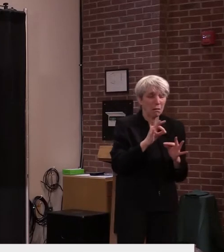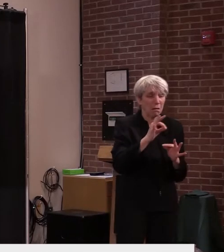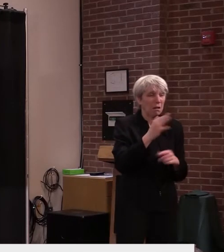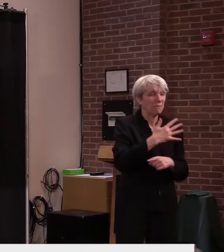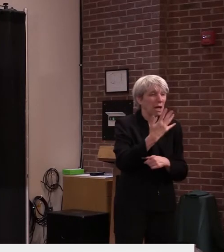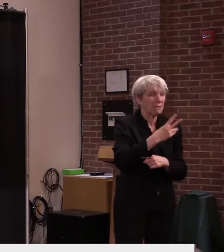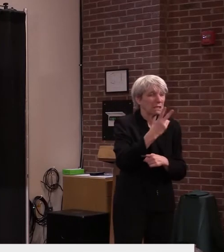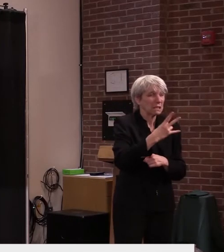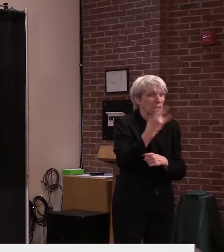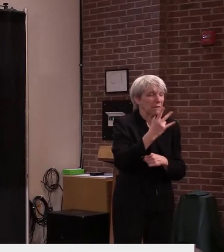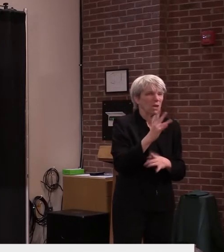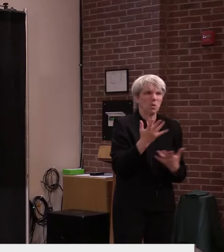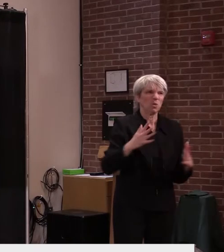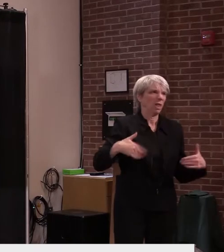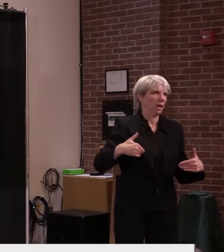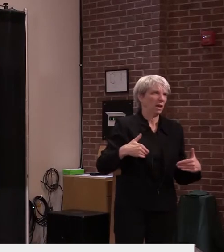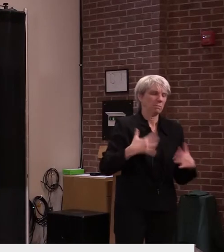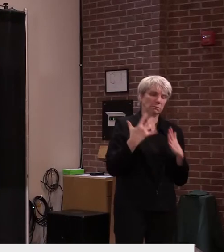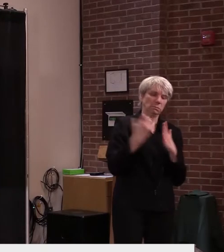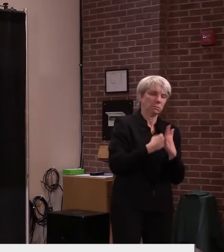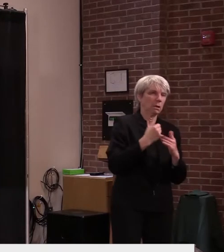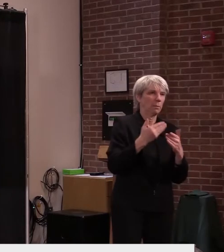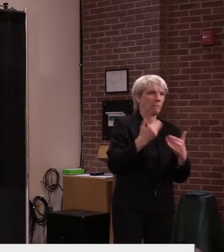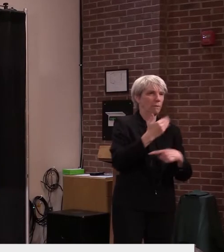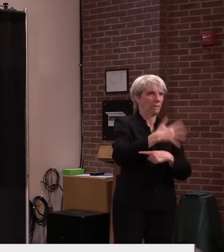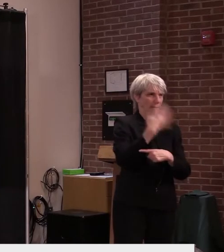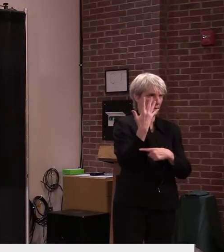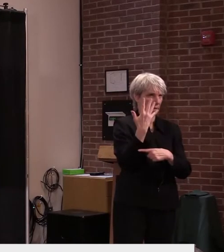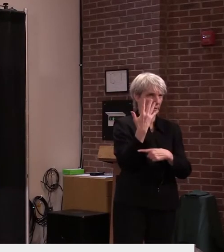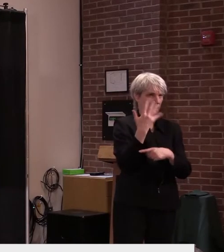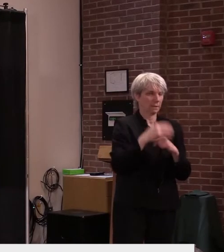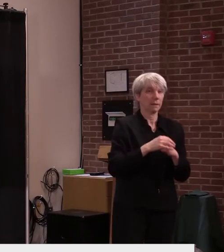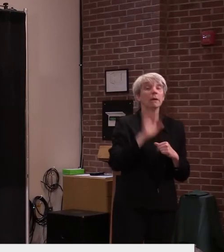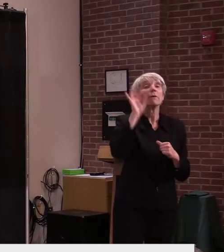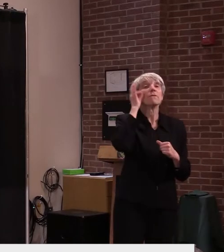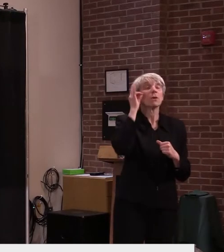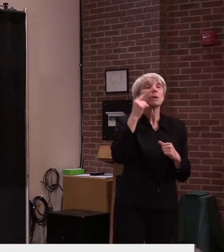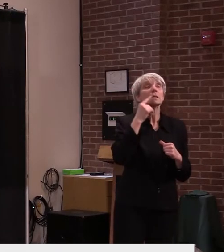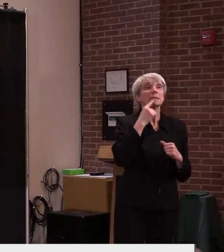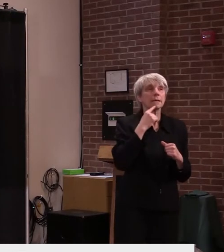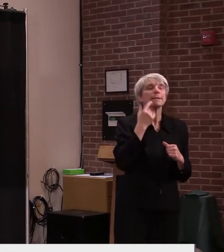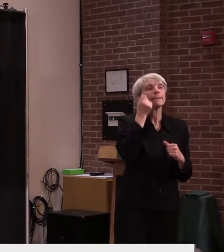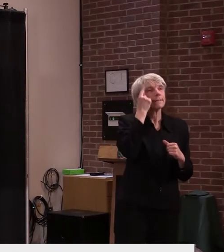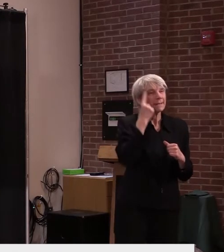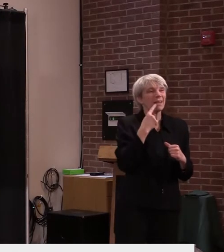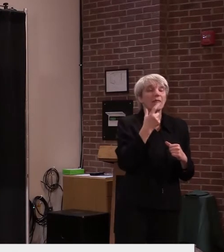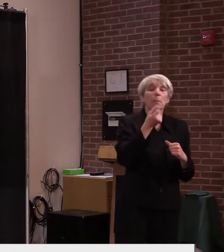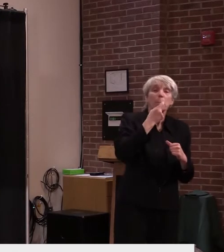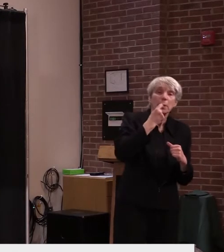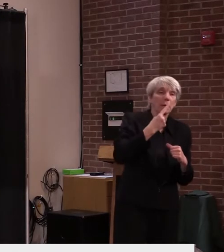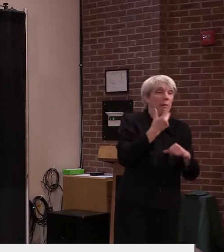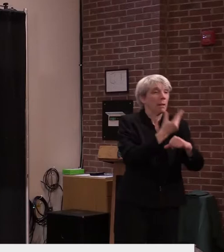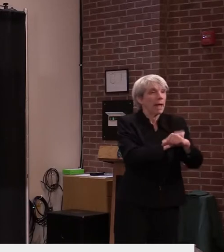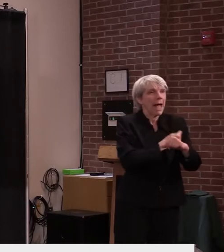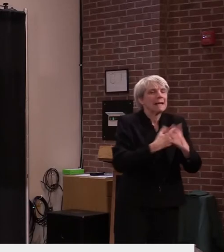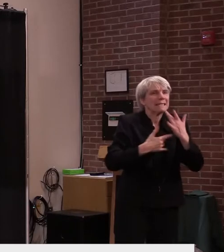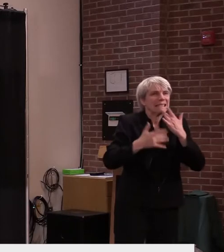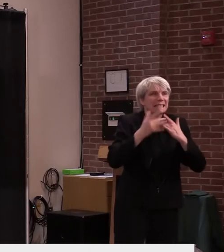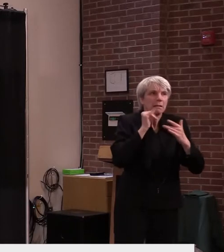first 5 days. While the federal government tells us that supplies will be limited for several weeks more,